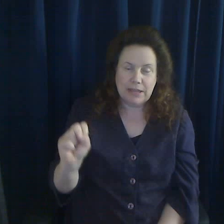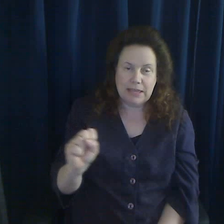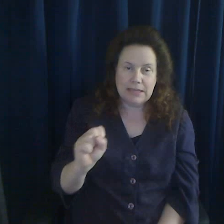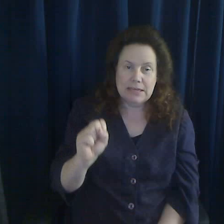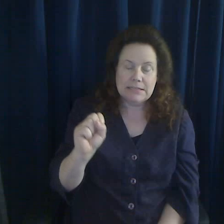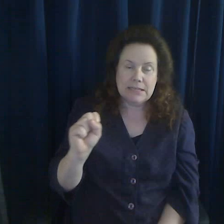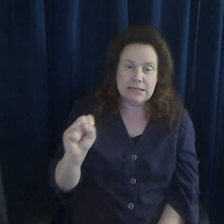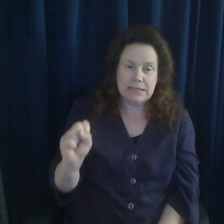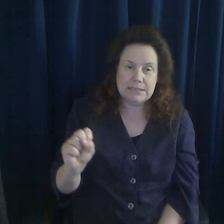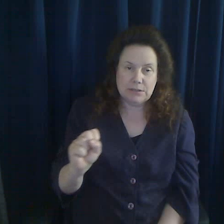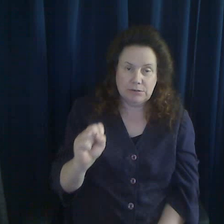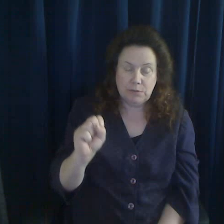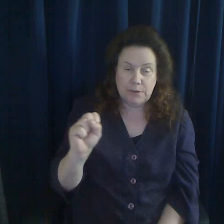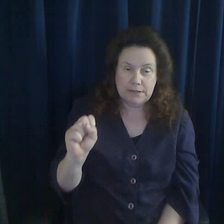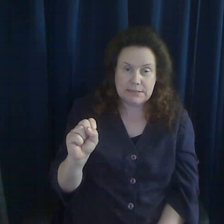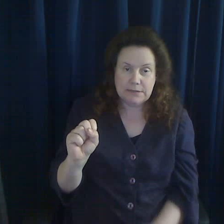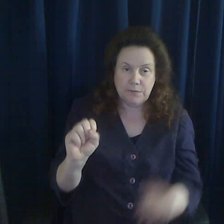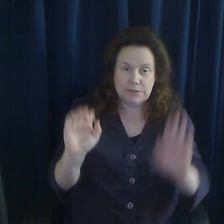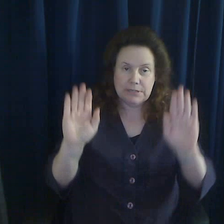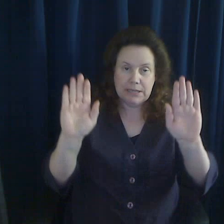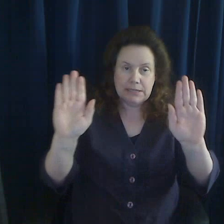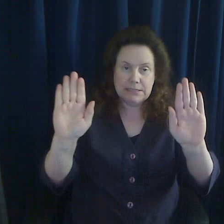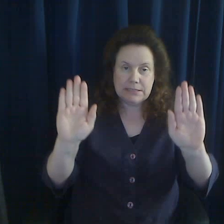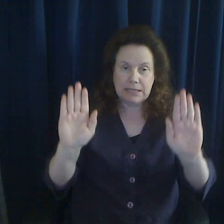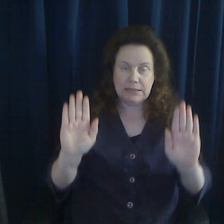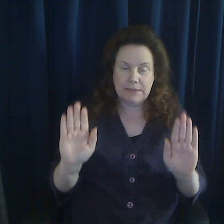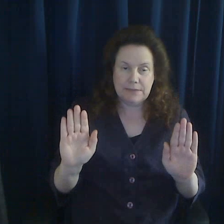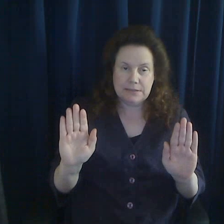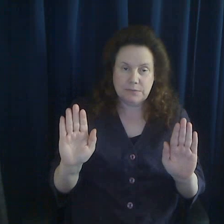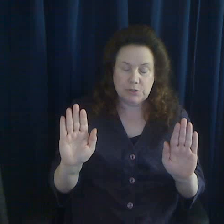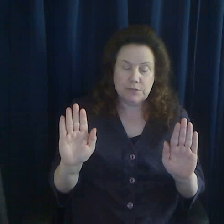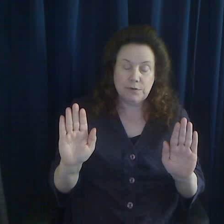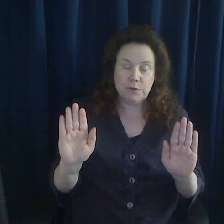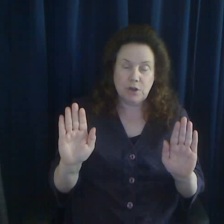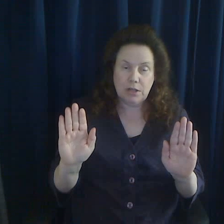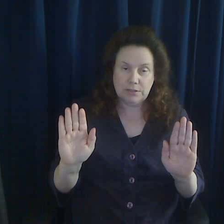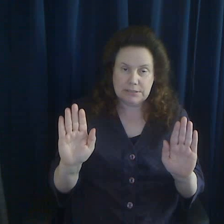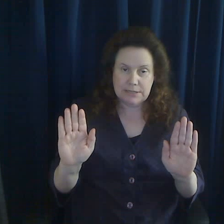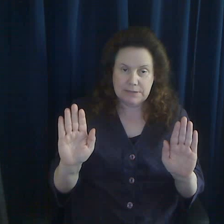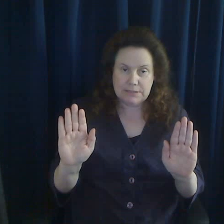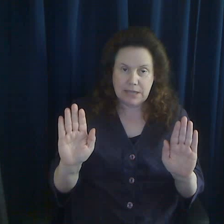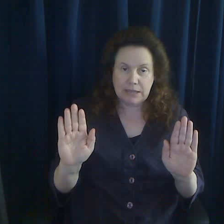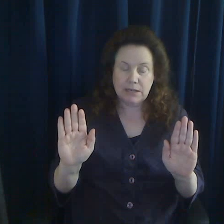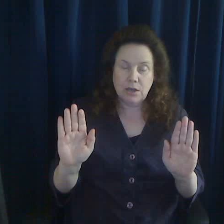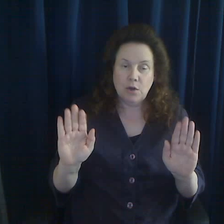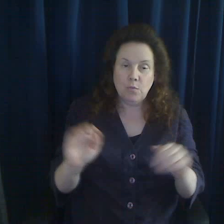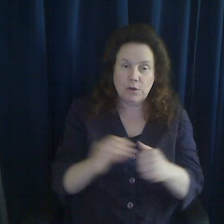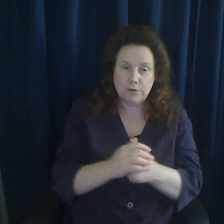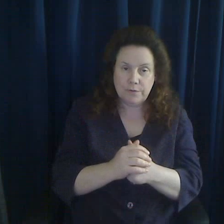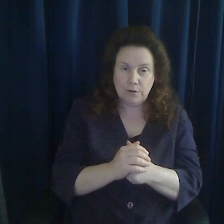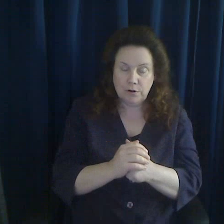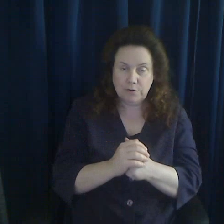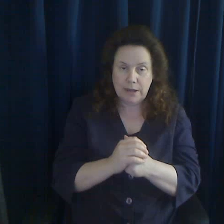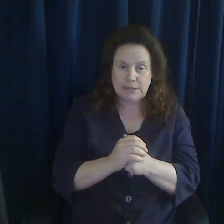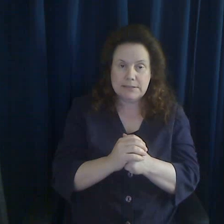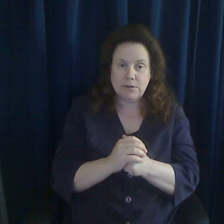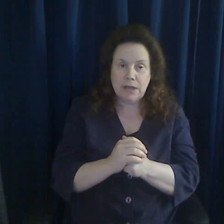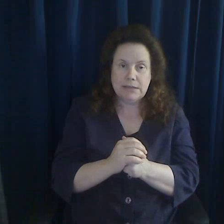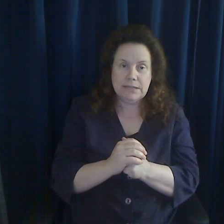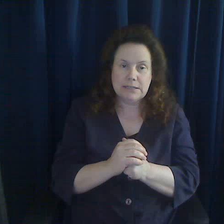Saturday. Sunday is the only one that's different, and it's signed like this, which if you recall looks like the sign wonderful or great, so